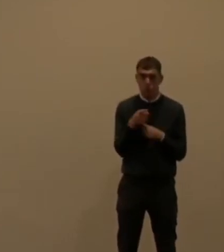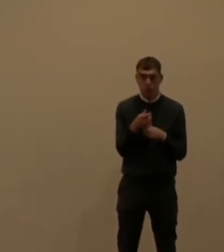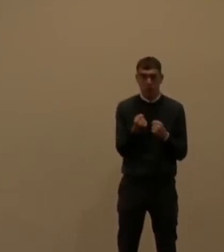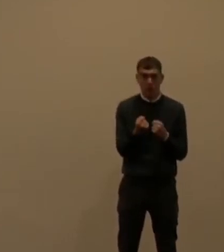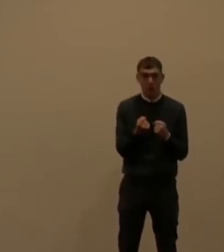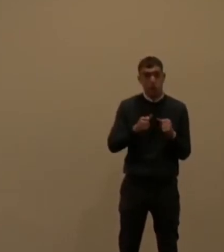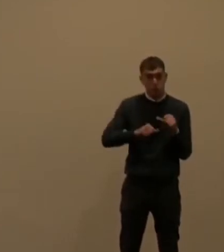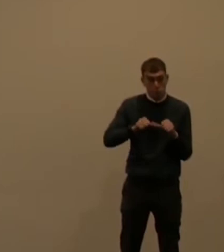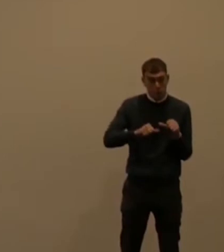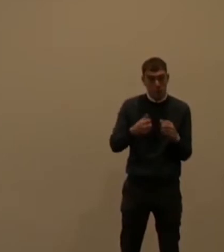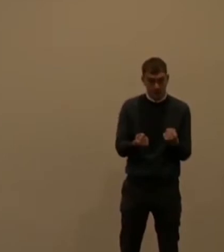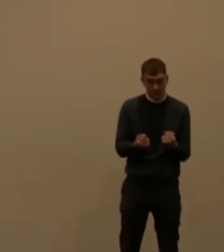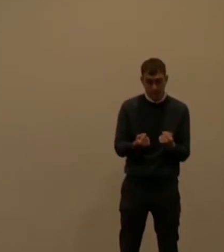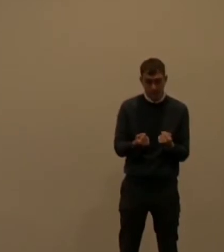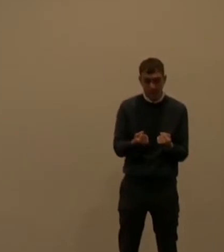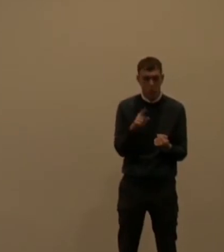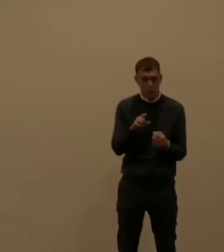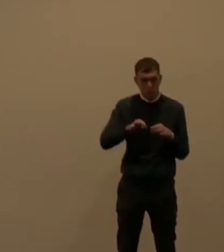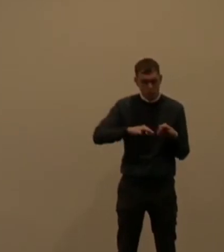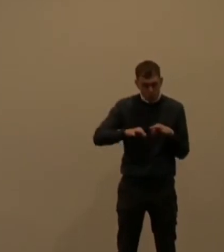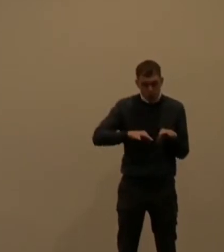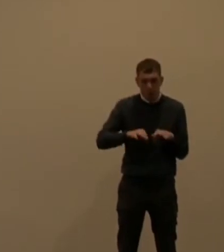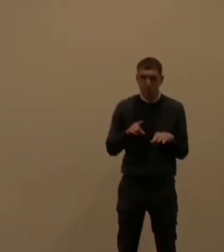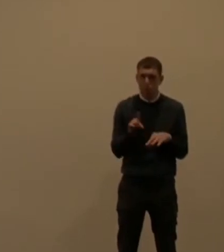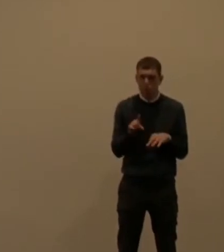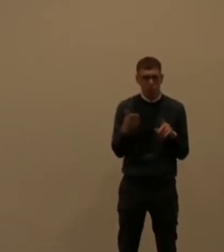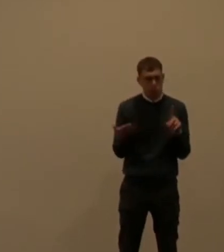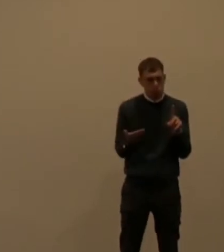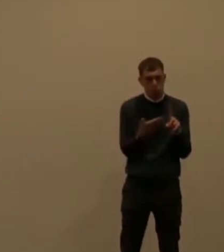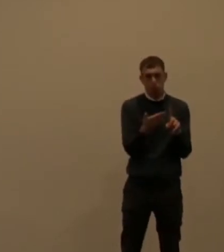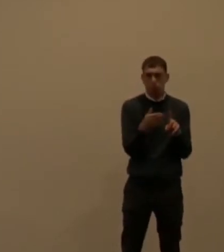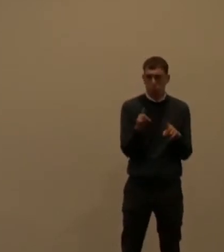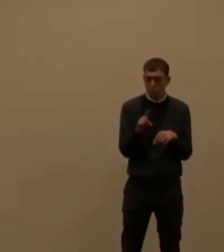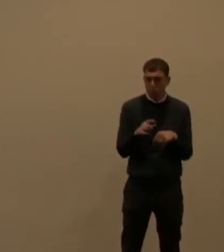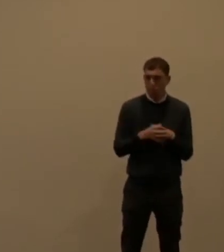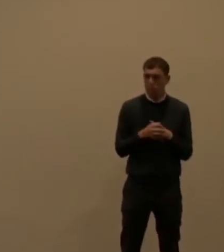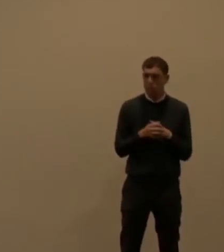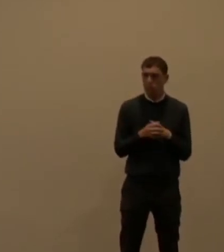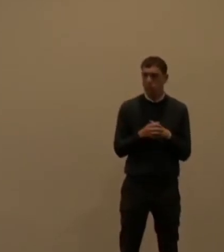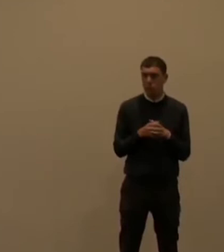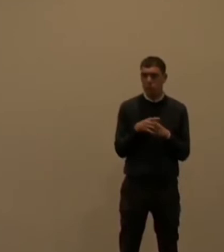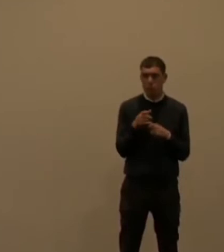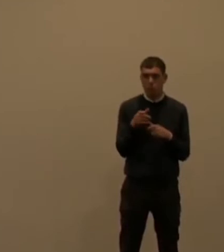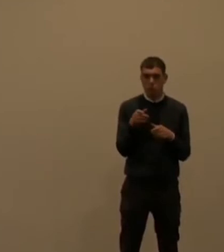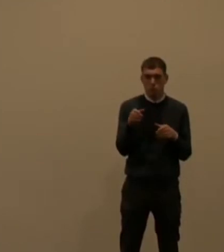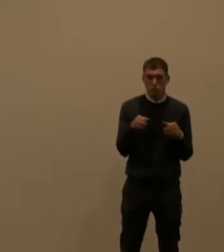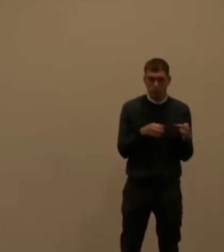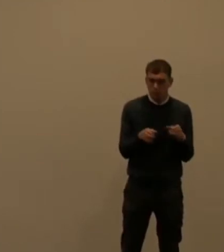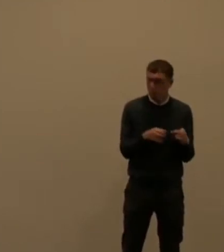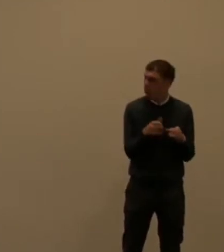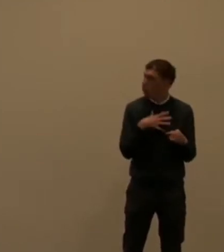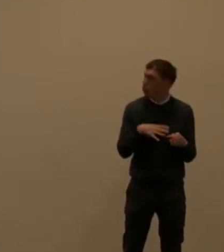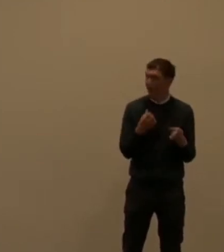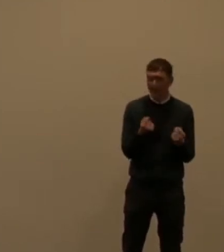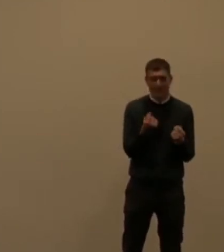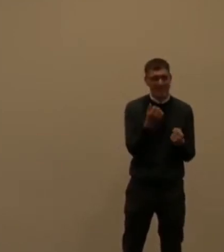process in place? What is your strategy? What is your go-live strategy? What kind of deployments do you want to do, and how much data